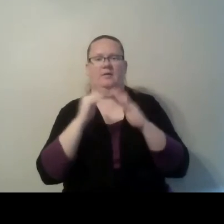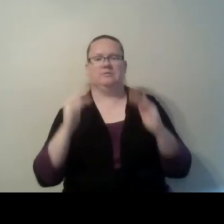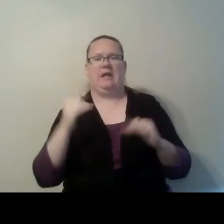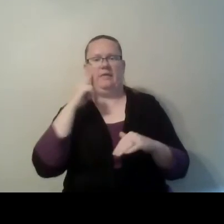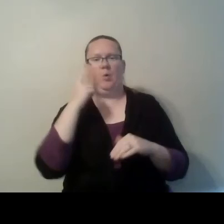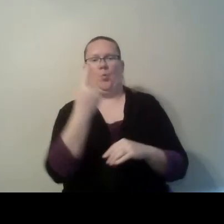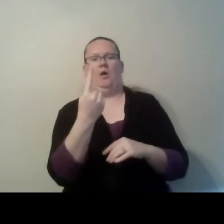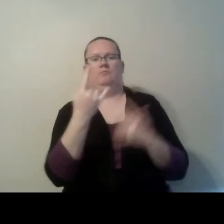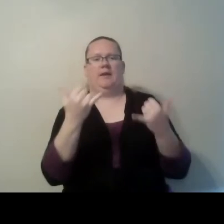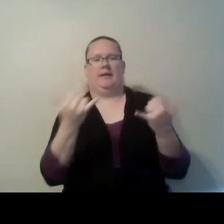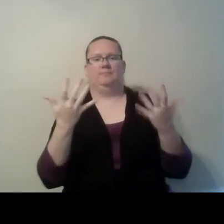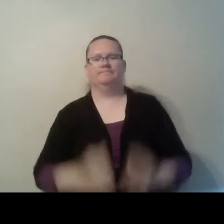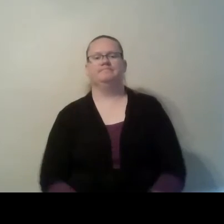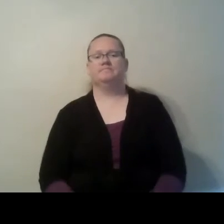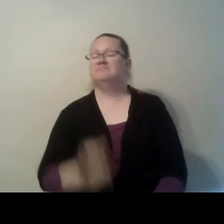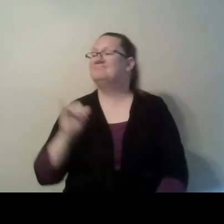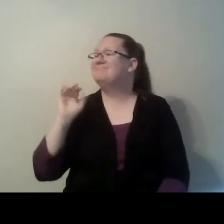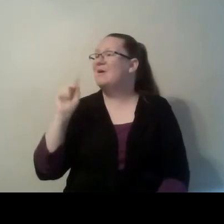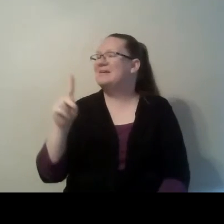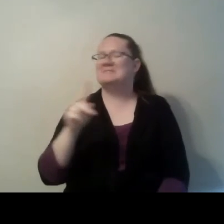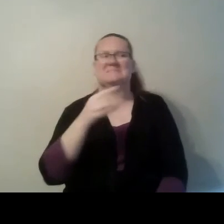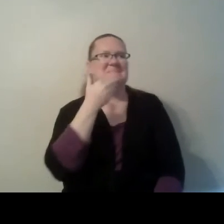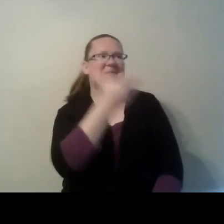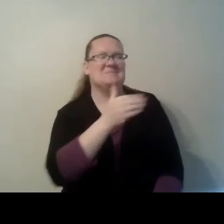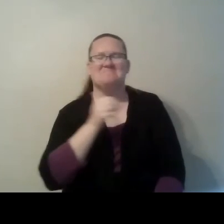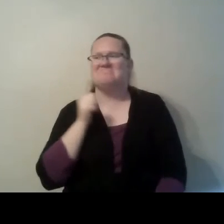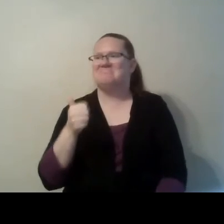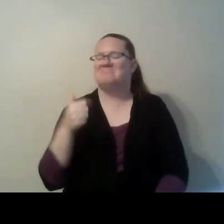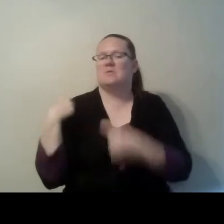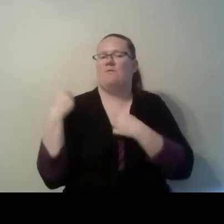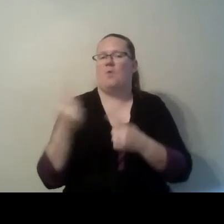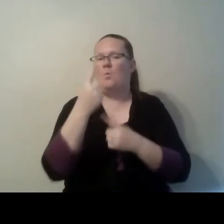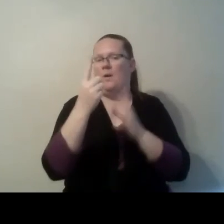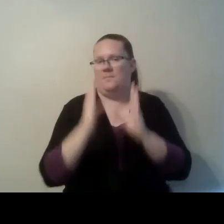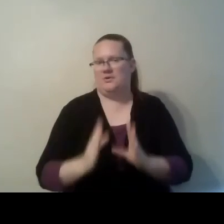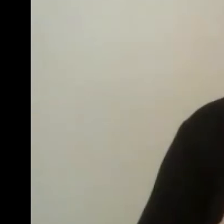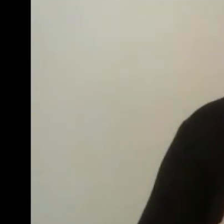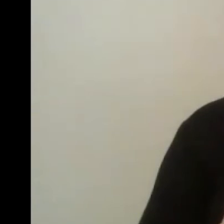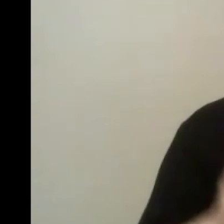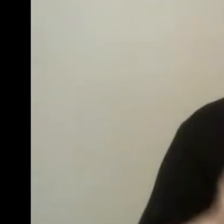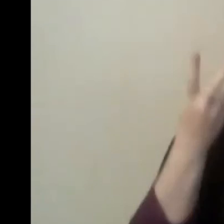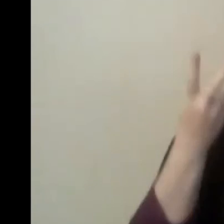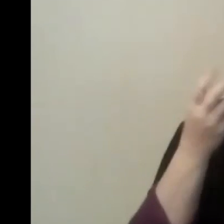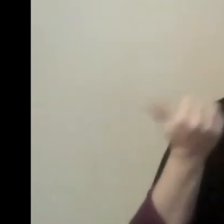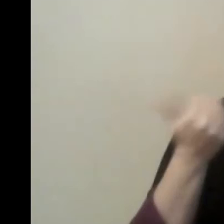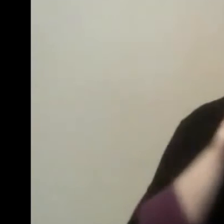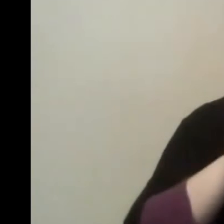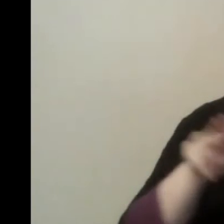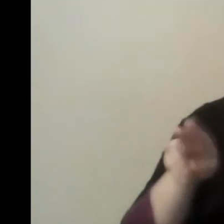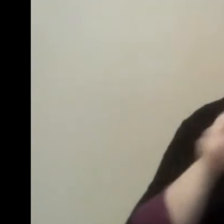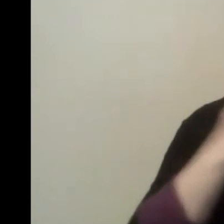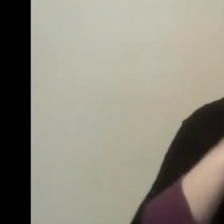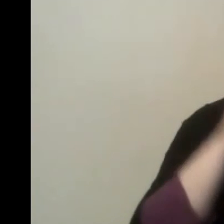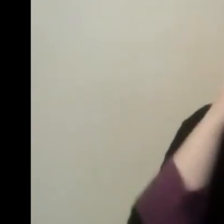one at this point in time. Okay. Thank you. So far, one. Many other slots available for